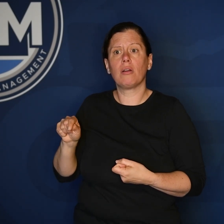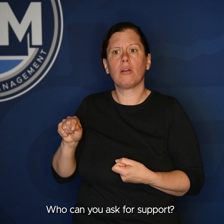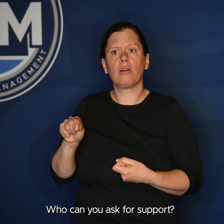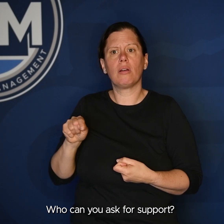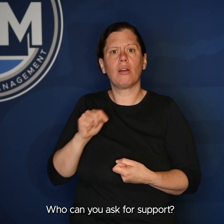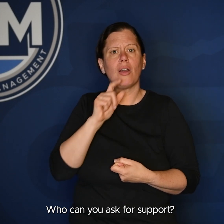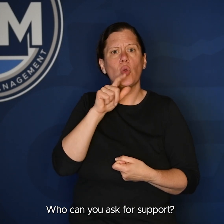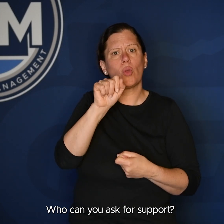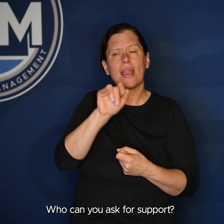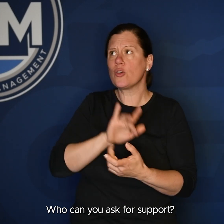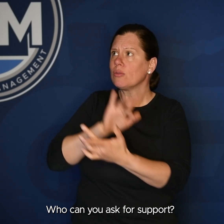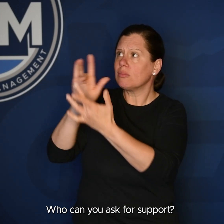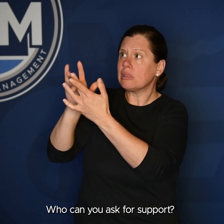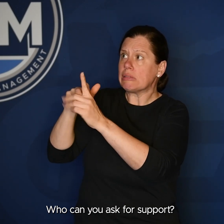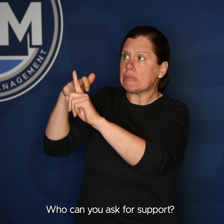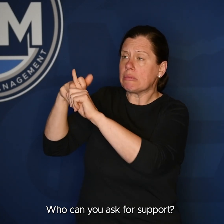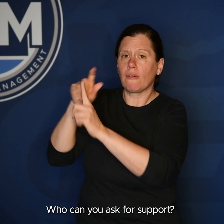Who can you ask for support?